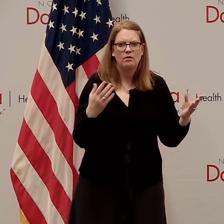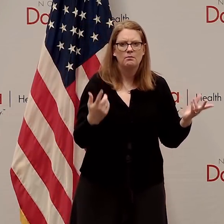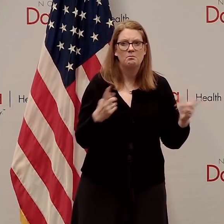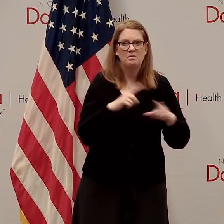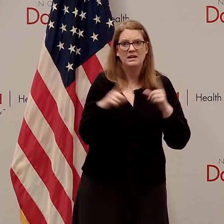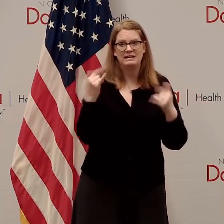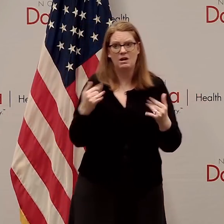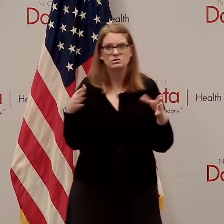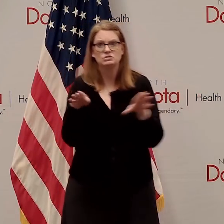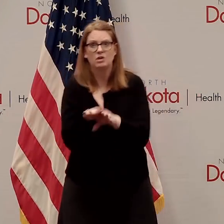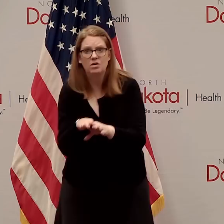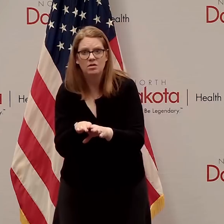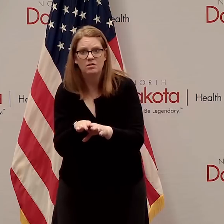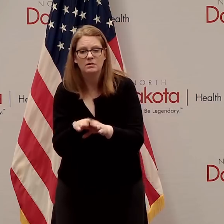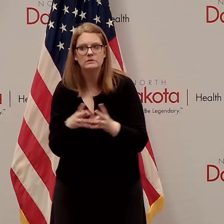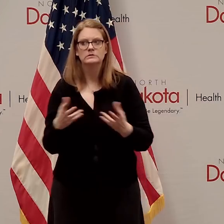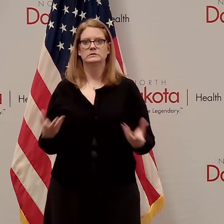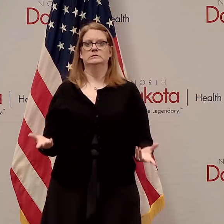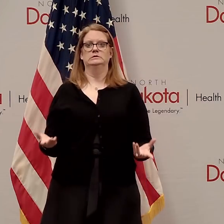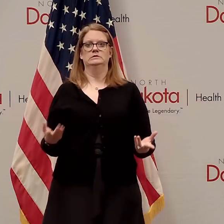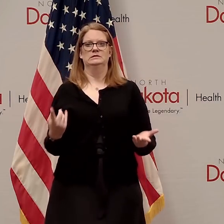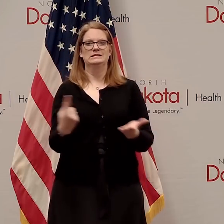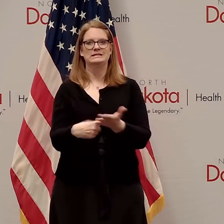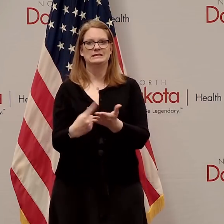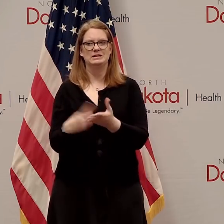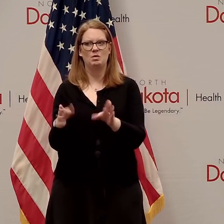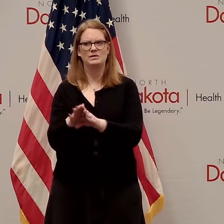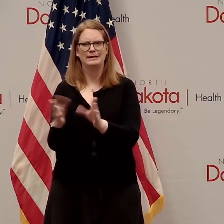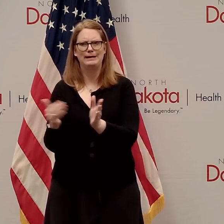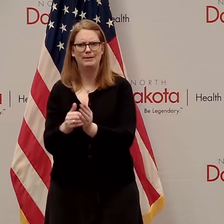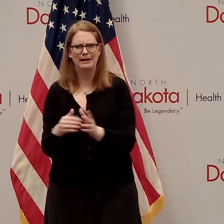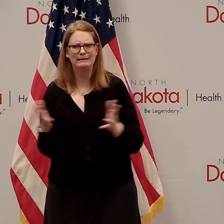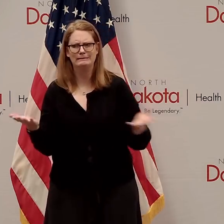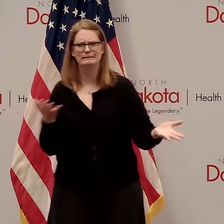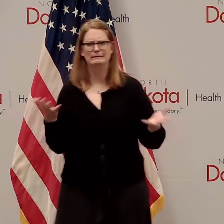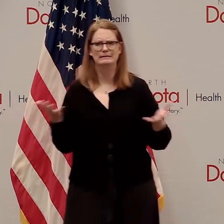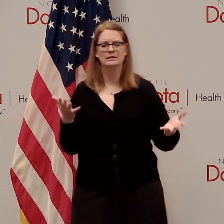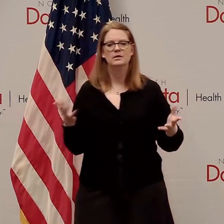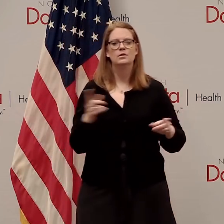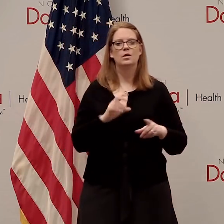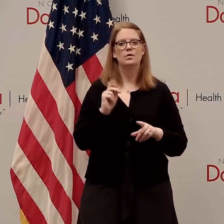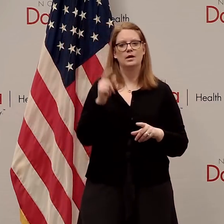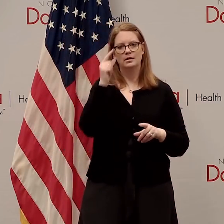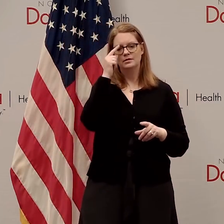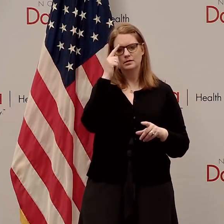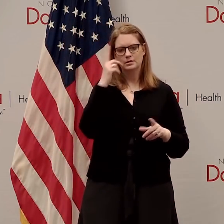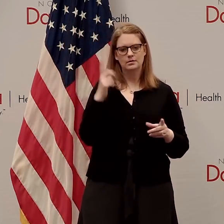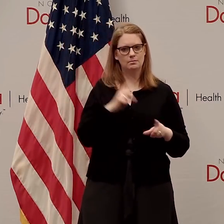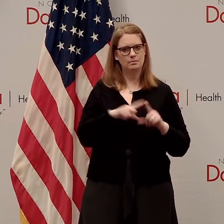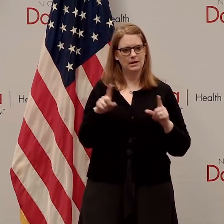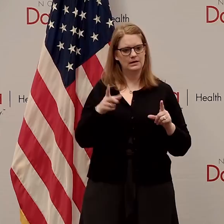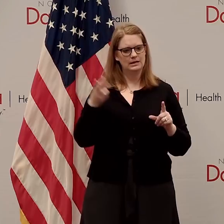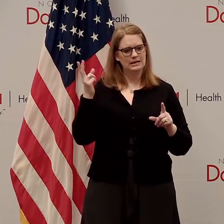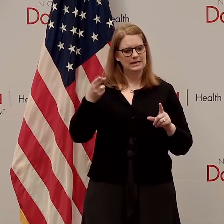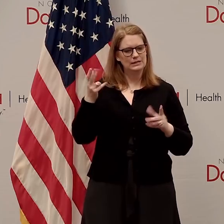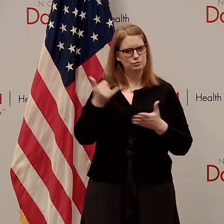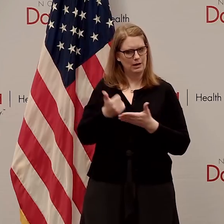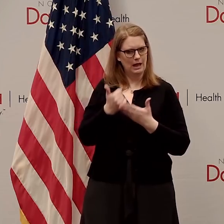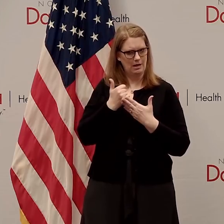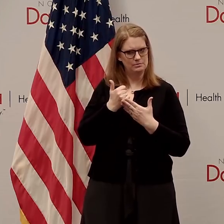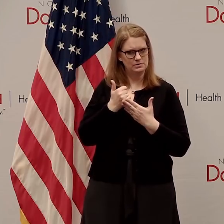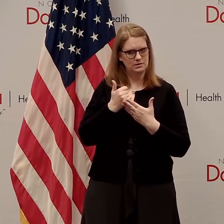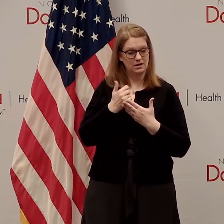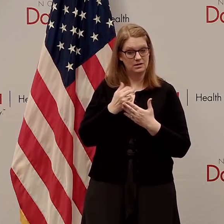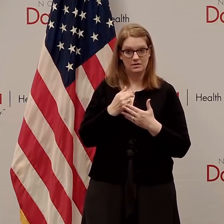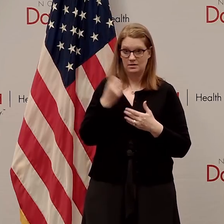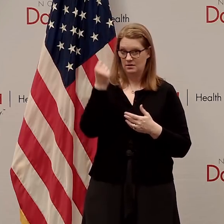the potential to be opening up, and now they're already talking about closing down. Well, a little history always helps, because science